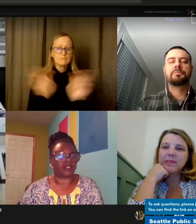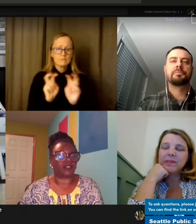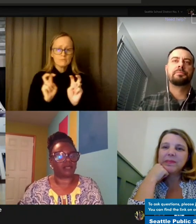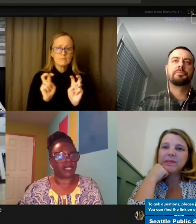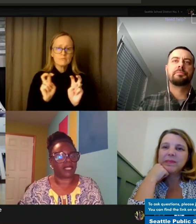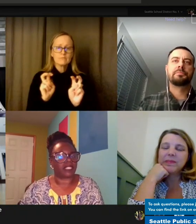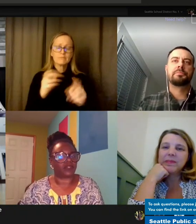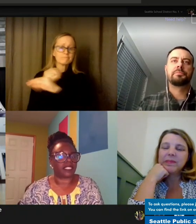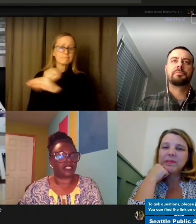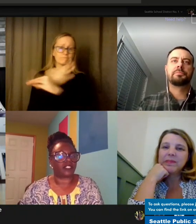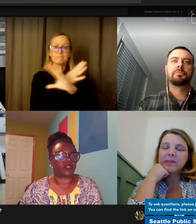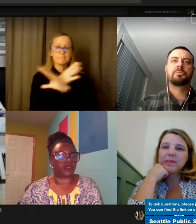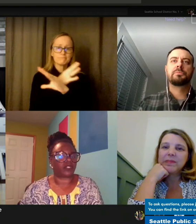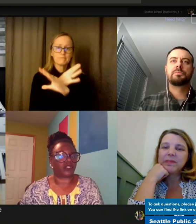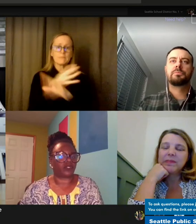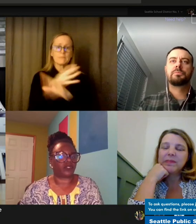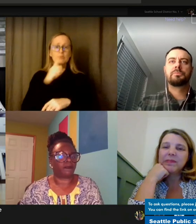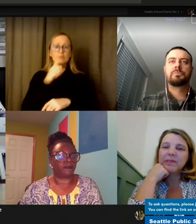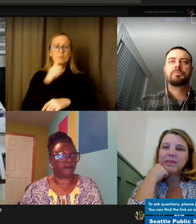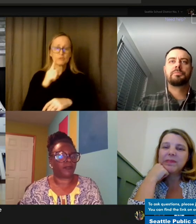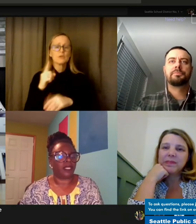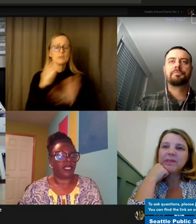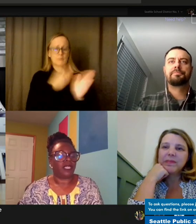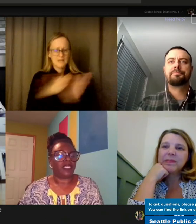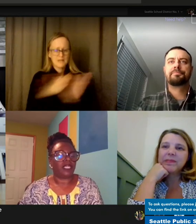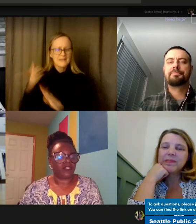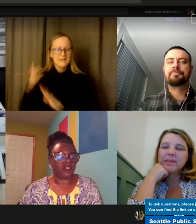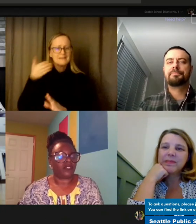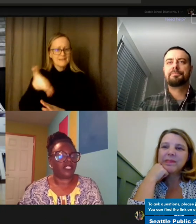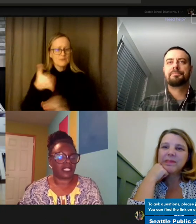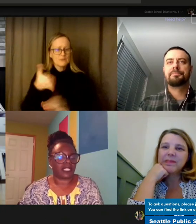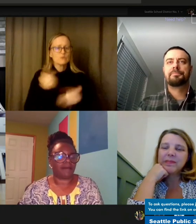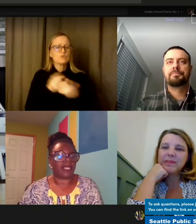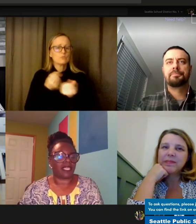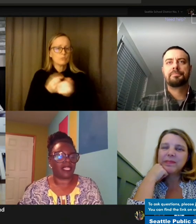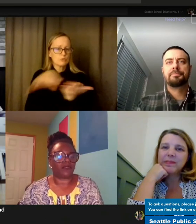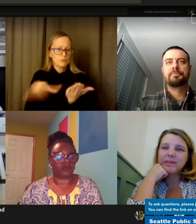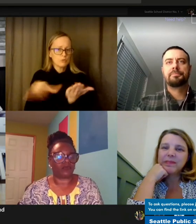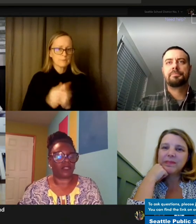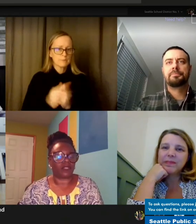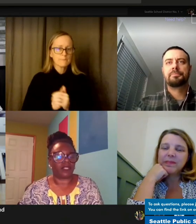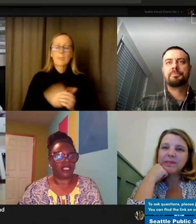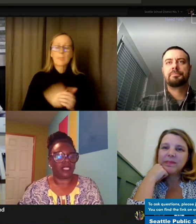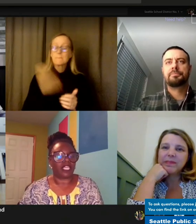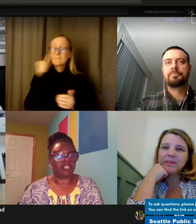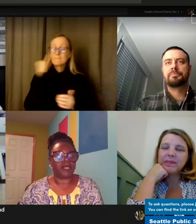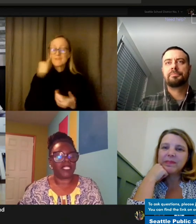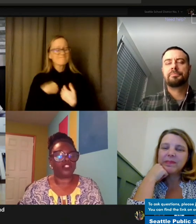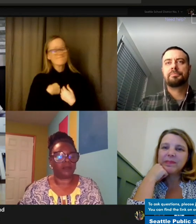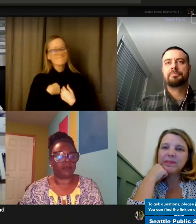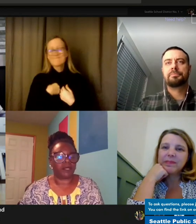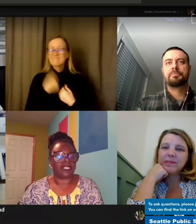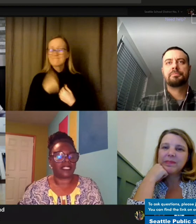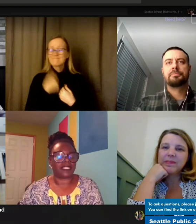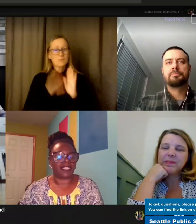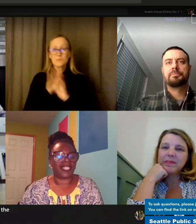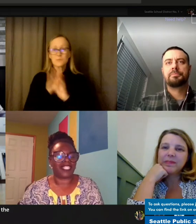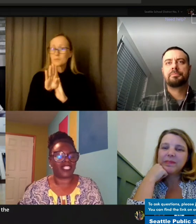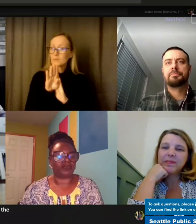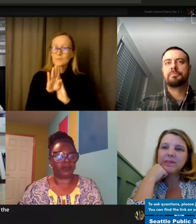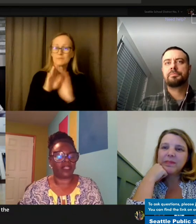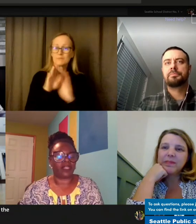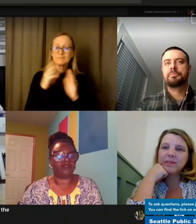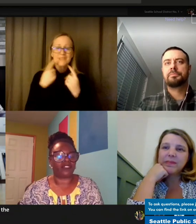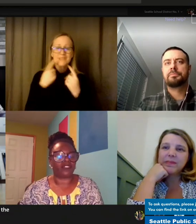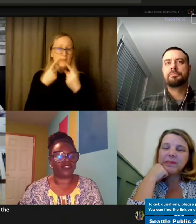learning plans are in place to support the student. If a student is not making meaningful growth, it could be determined by the team that it's